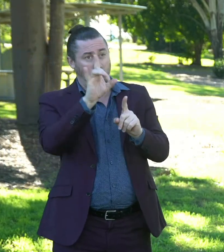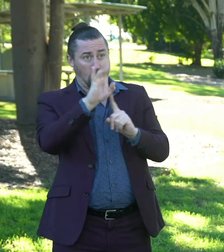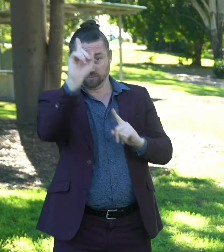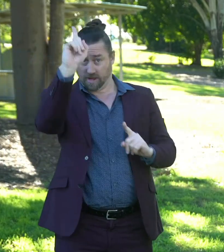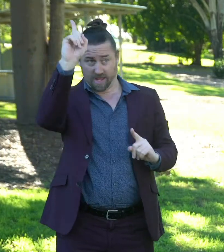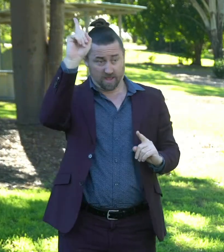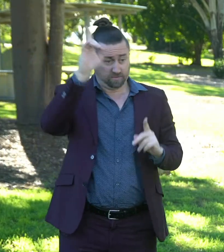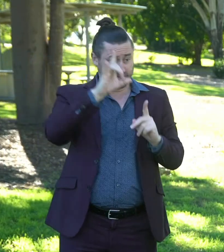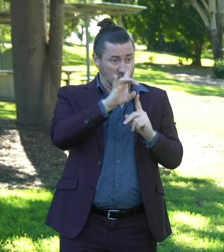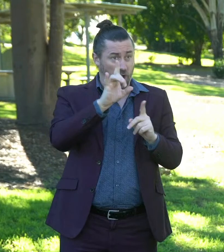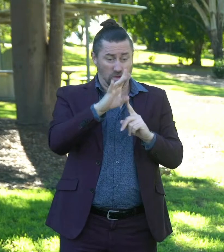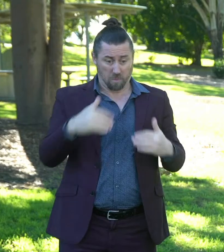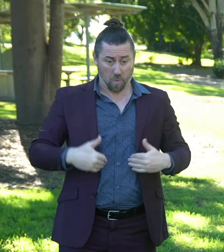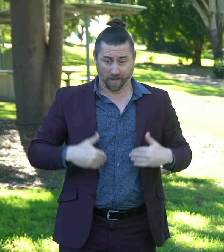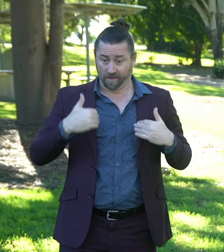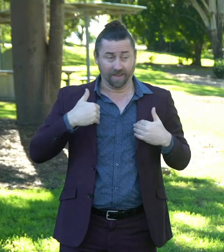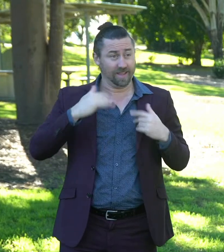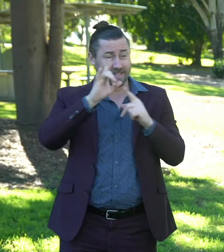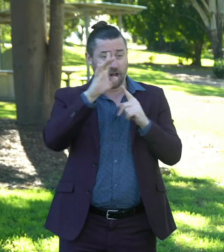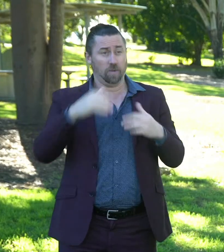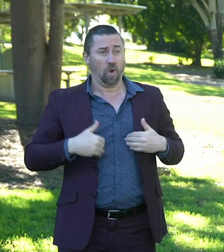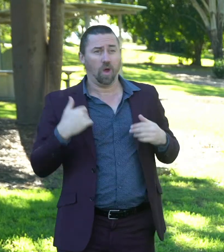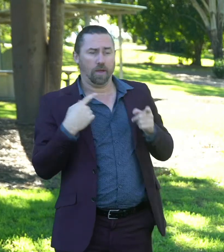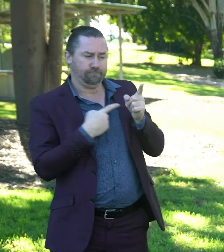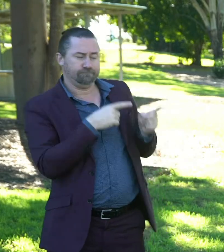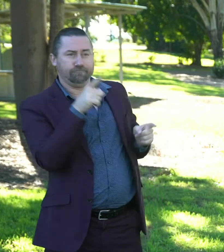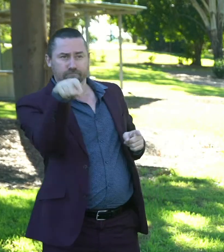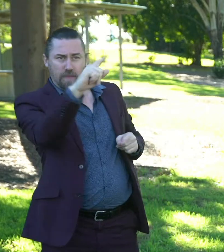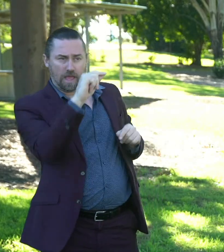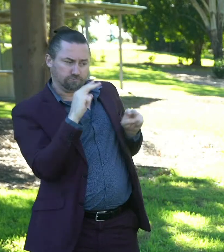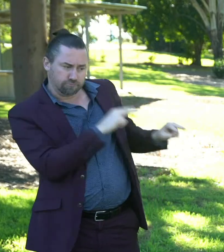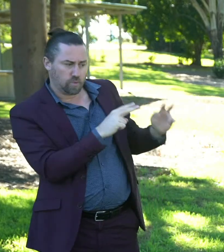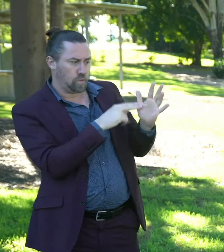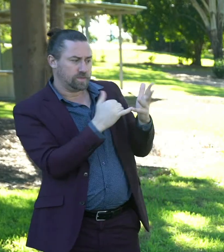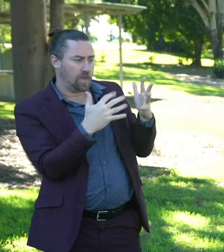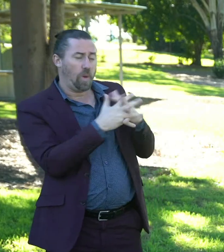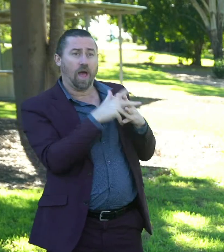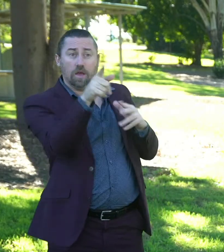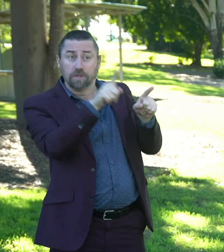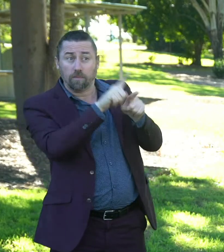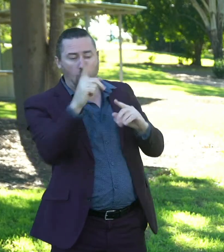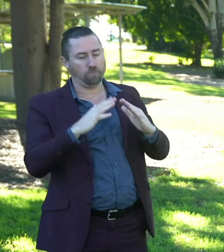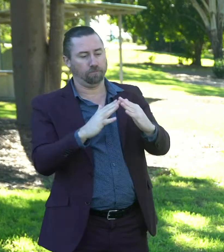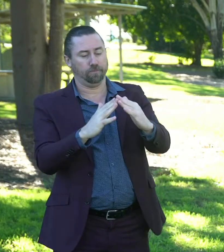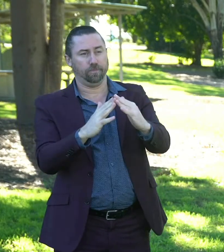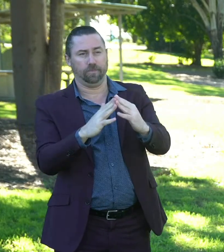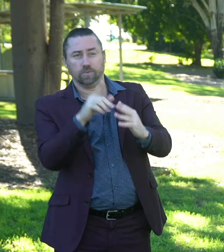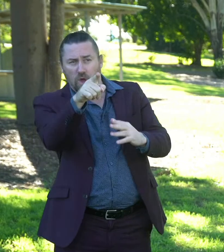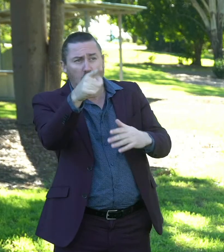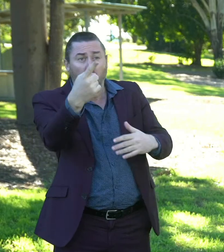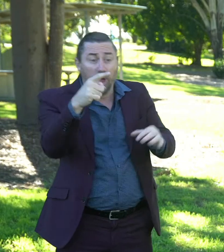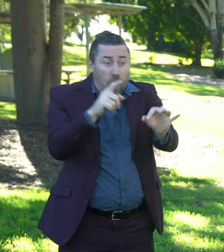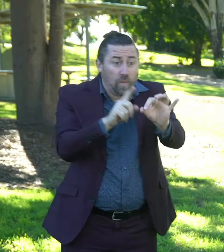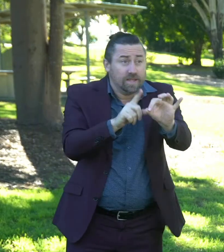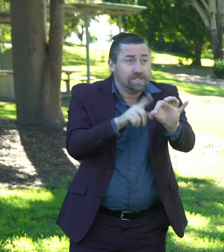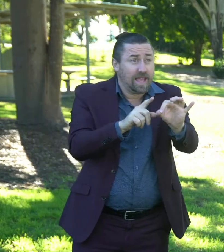to follow the New South Wales direction for stay at home. So anyone in Queensland today, as of